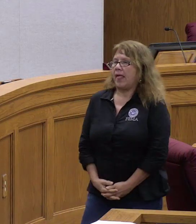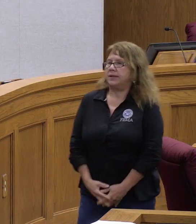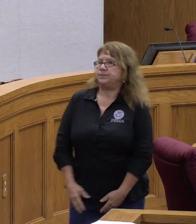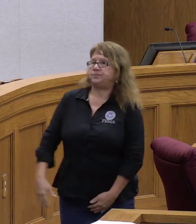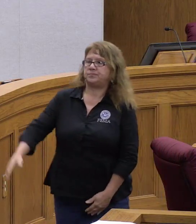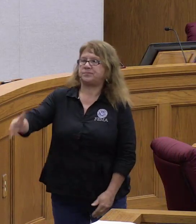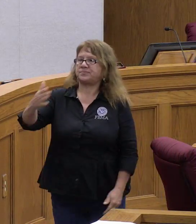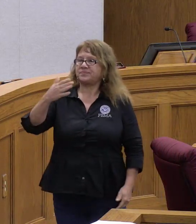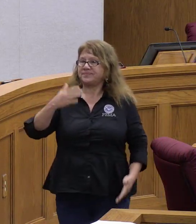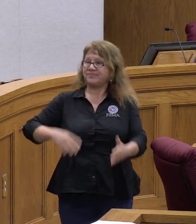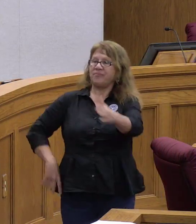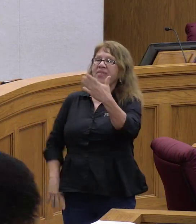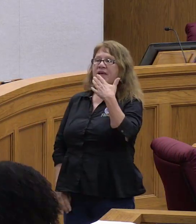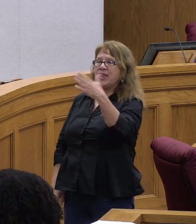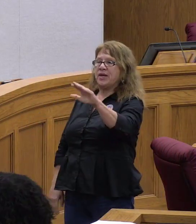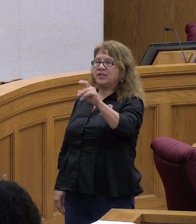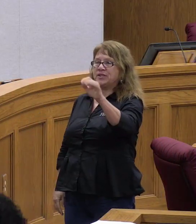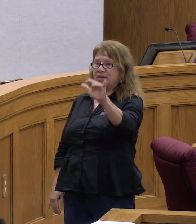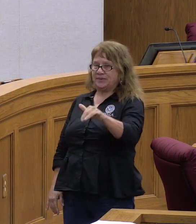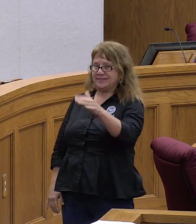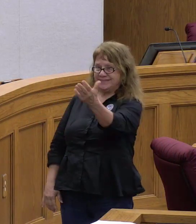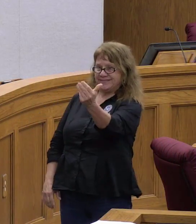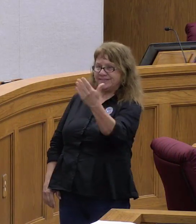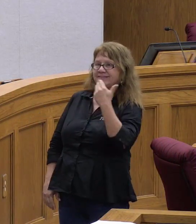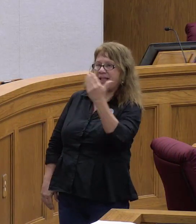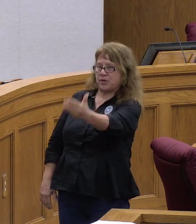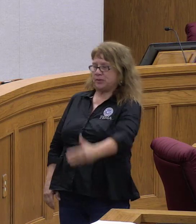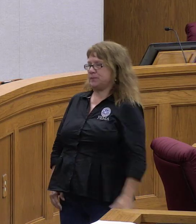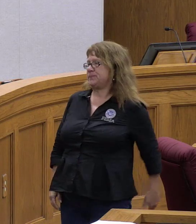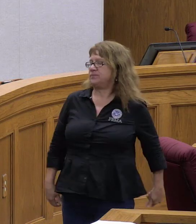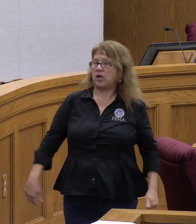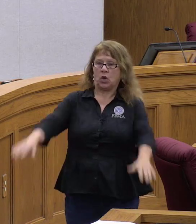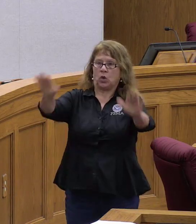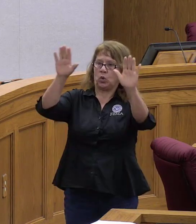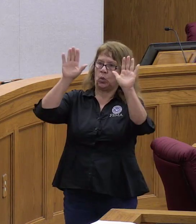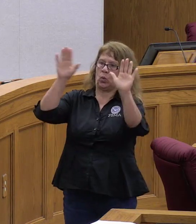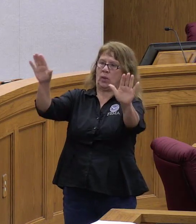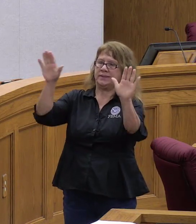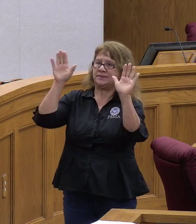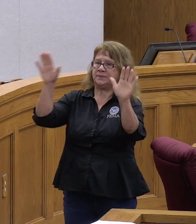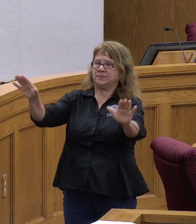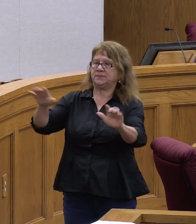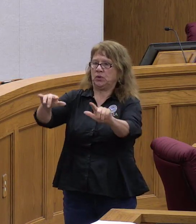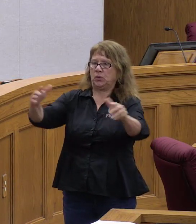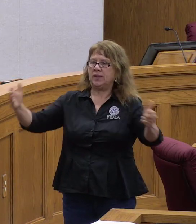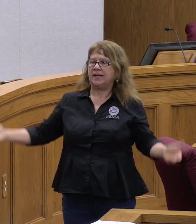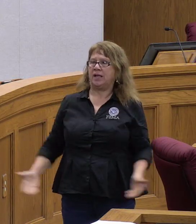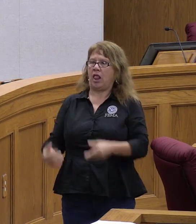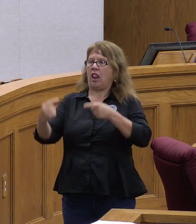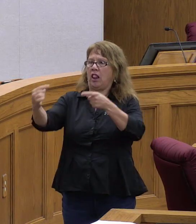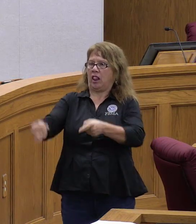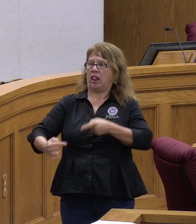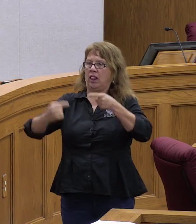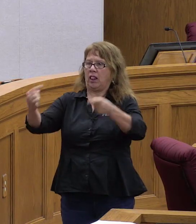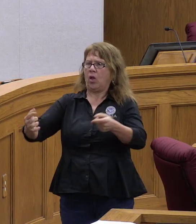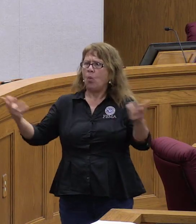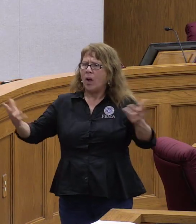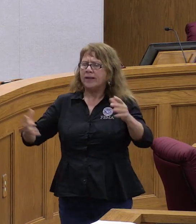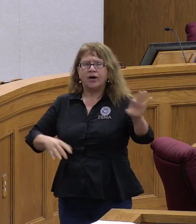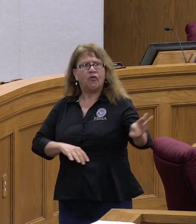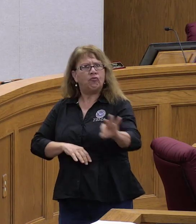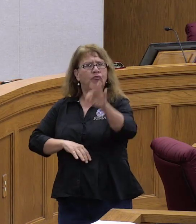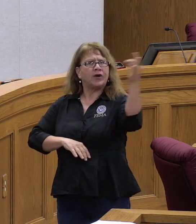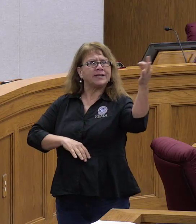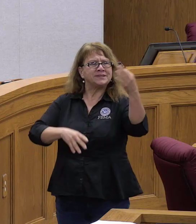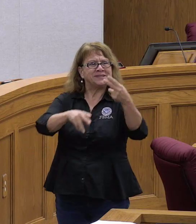Appreciate Jerry being here. He's been great. He's been here the whole time. The one thing he's struggling with is the French names